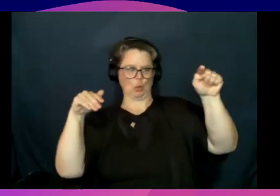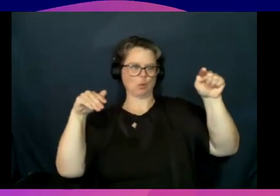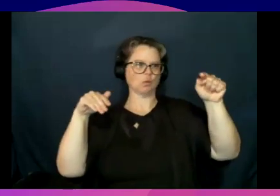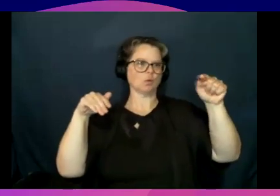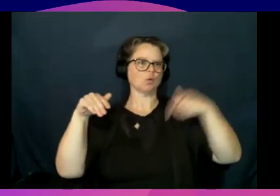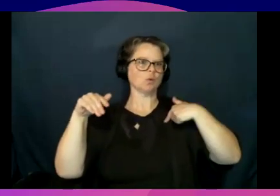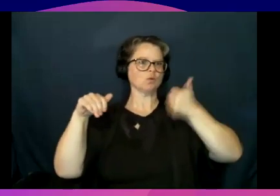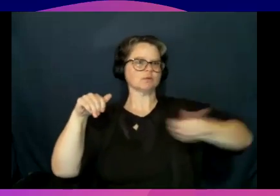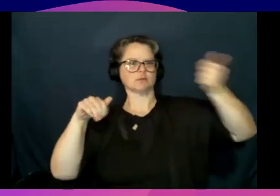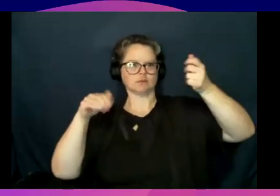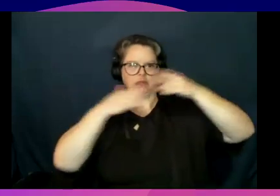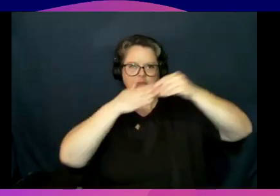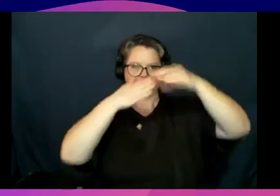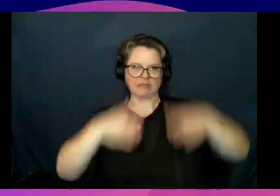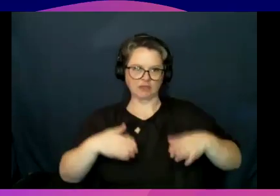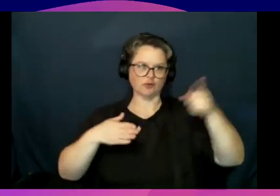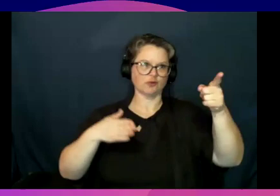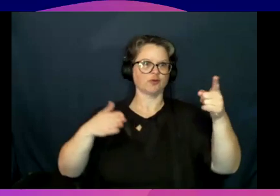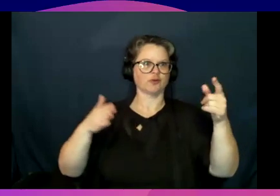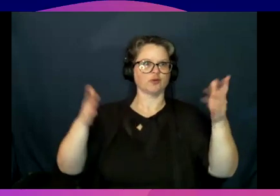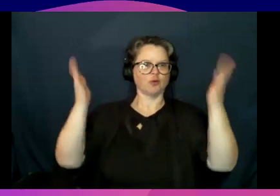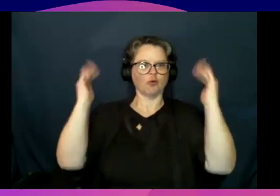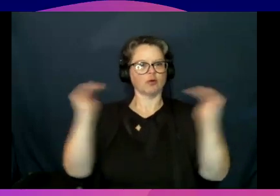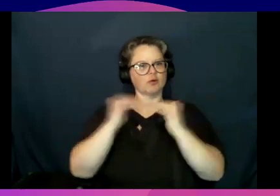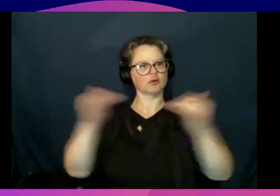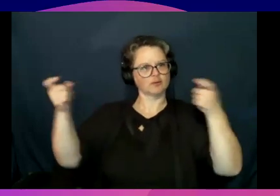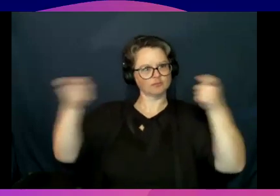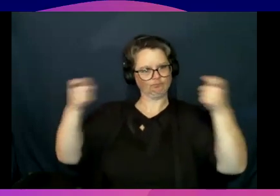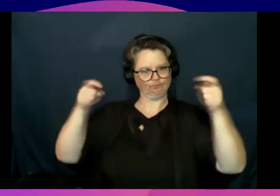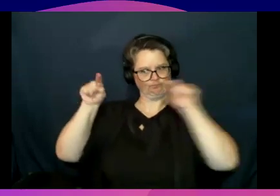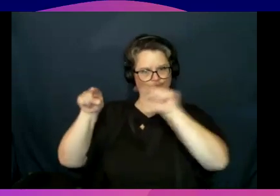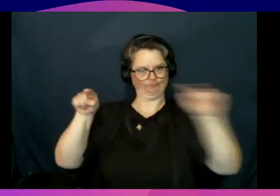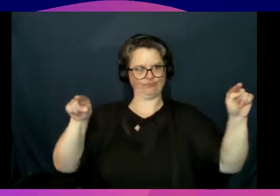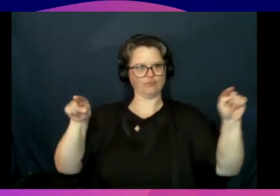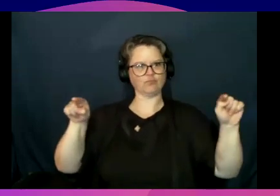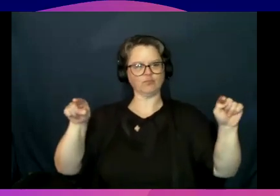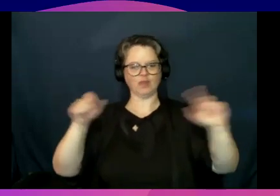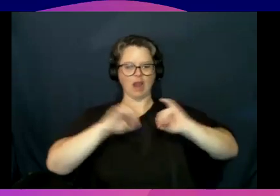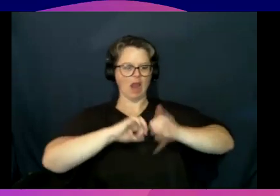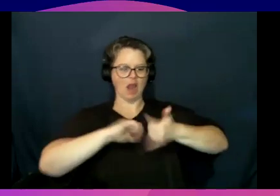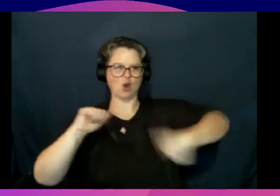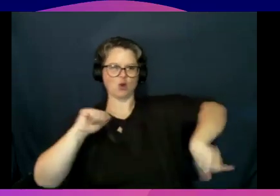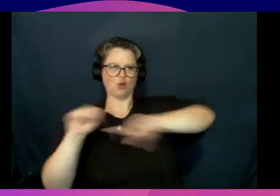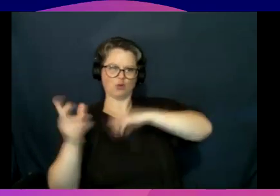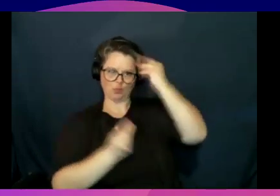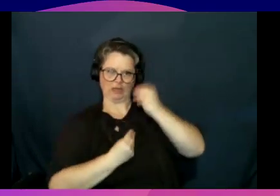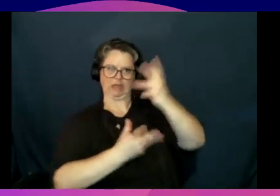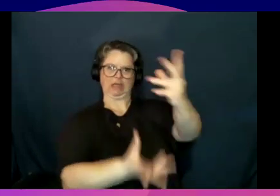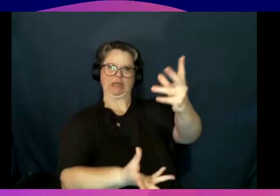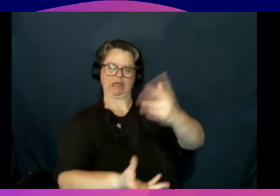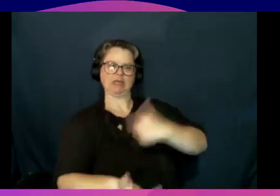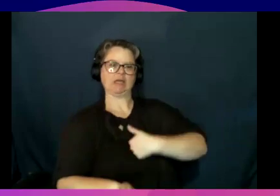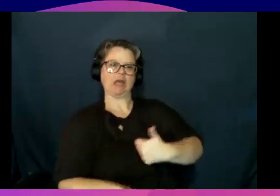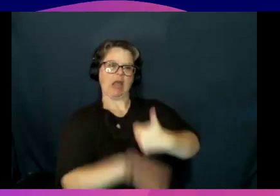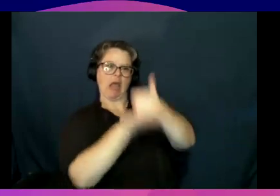help leadership management to understand wellness at work in a holistic approach? In brackets here, less